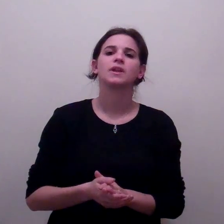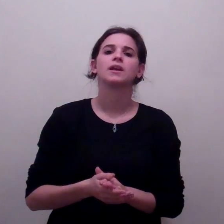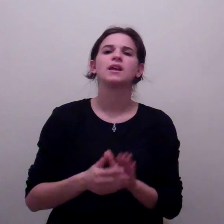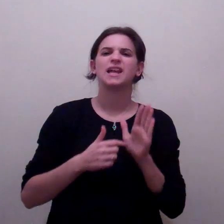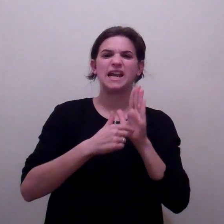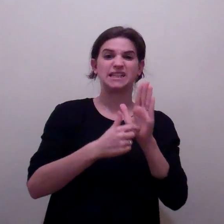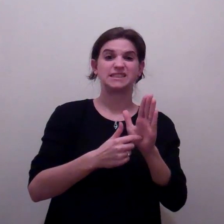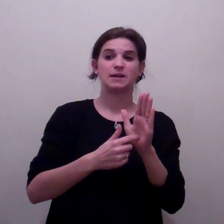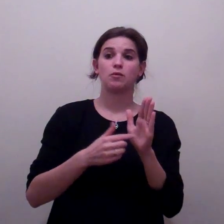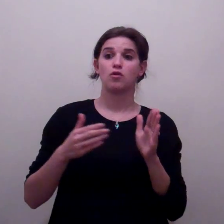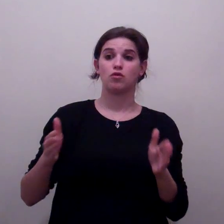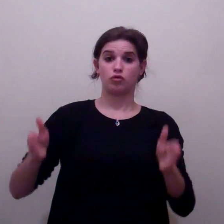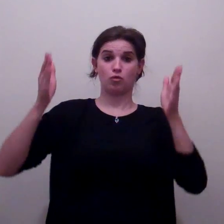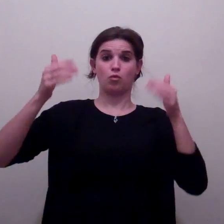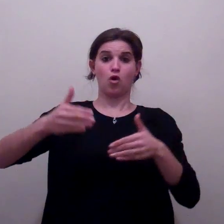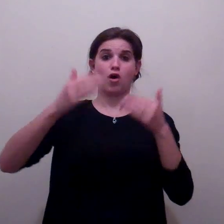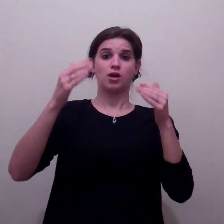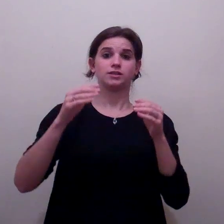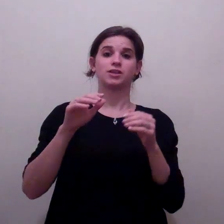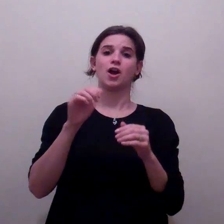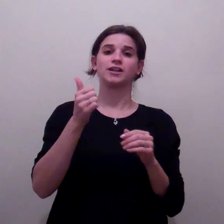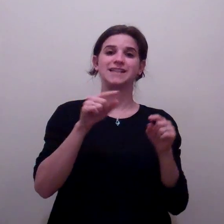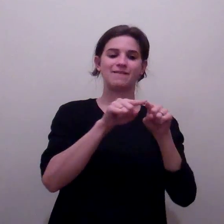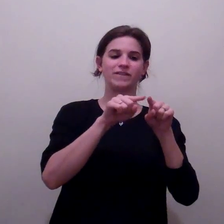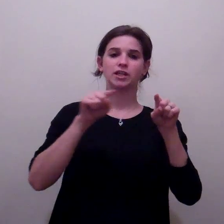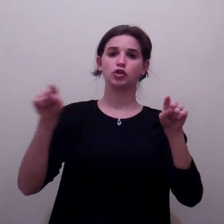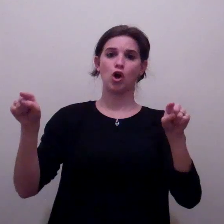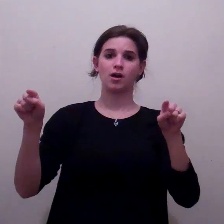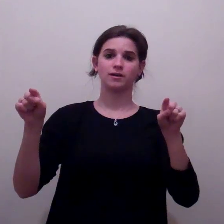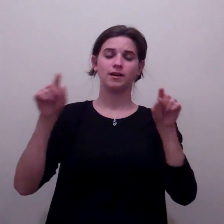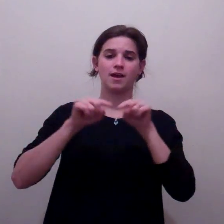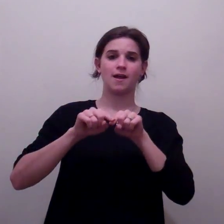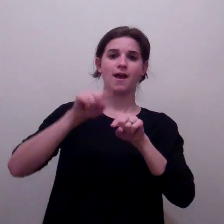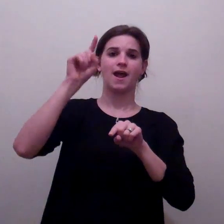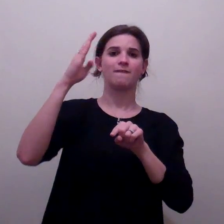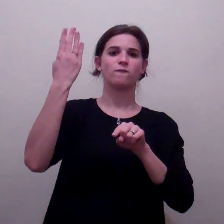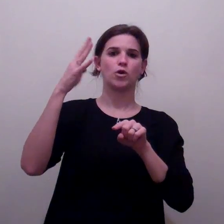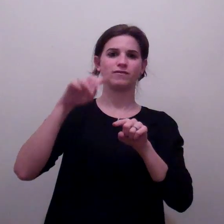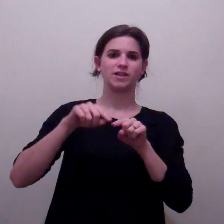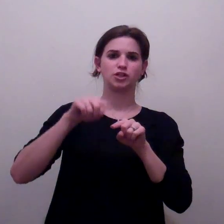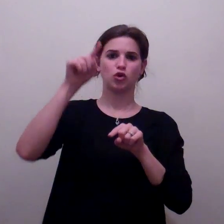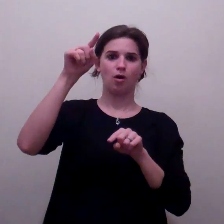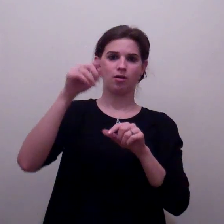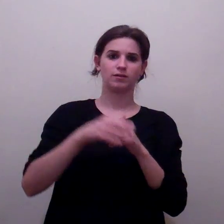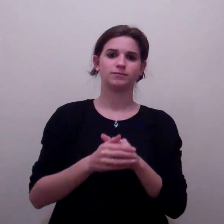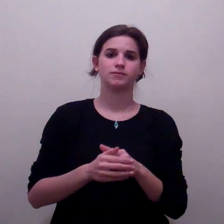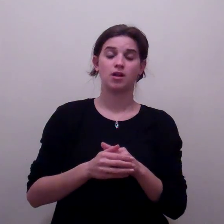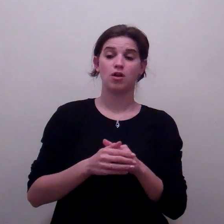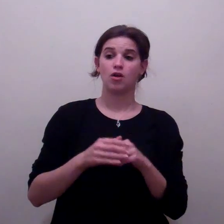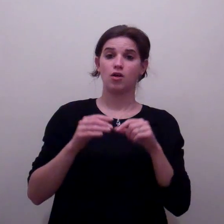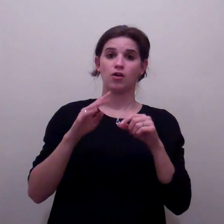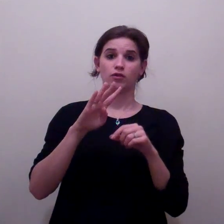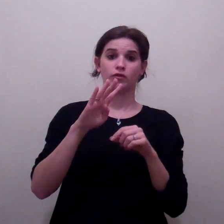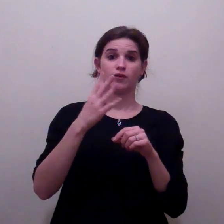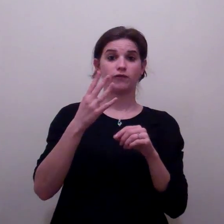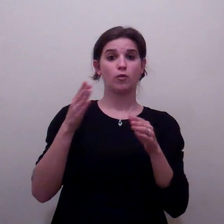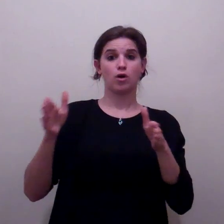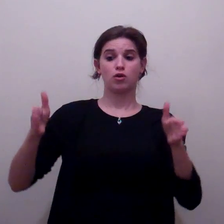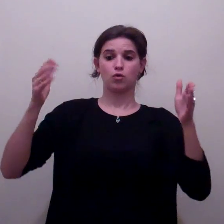feet tall, and 4 walls will be equal in size. So after we find the area